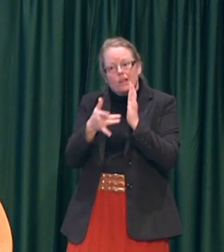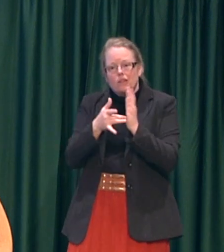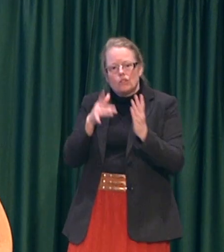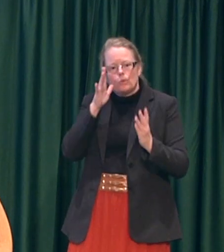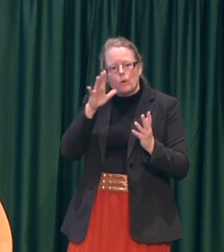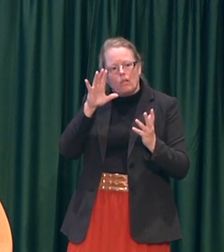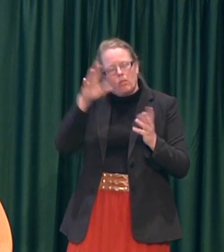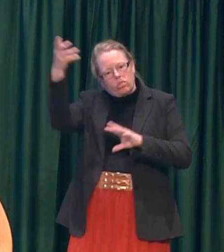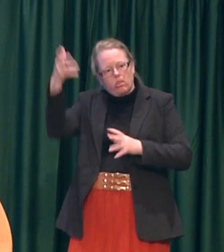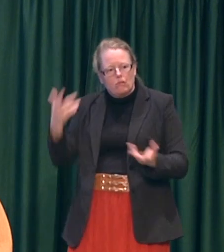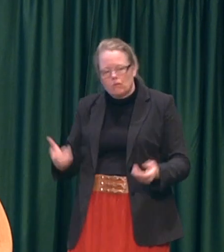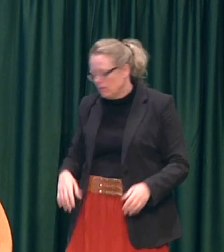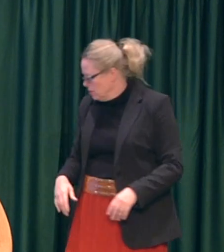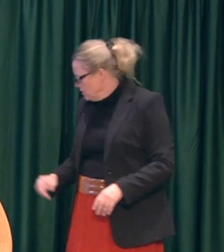there are technological issues.